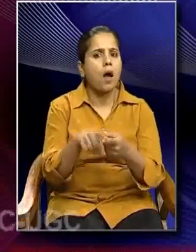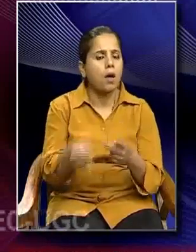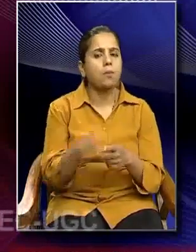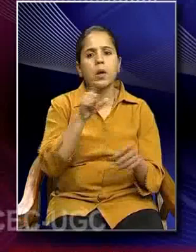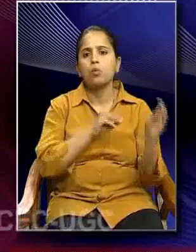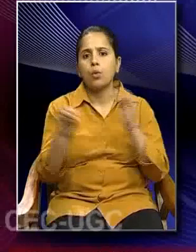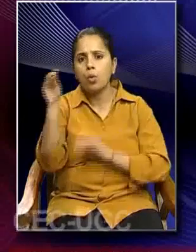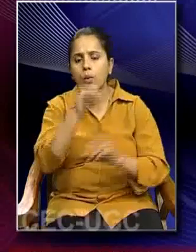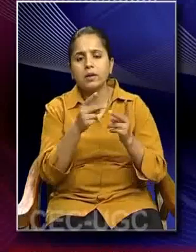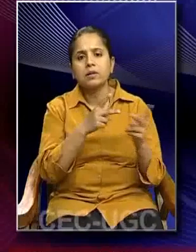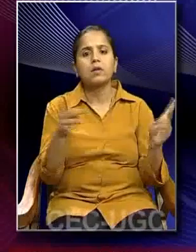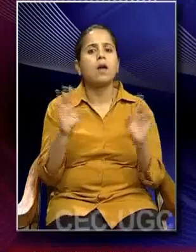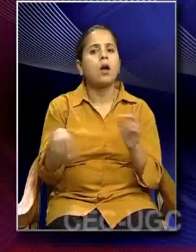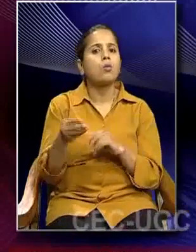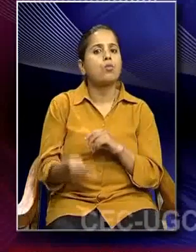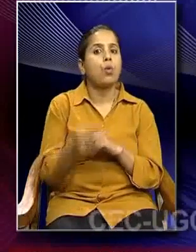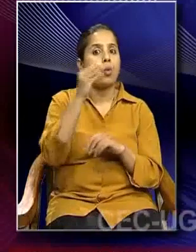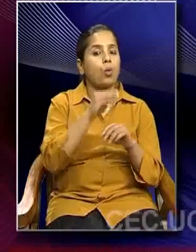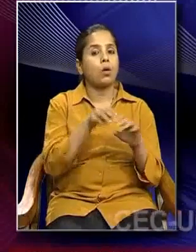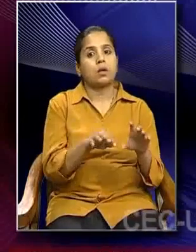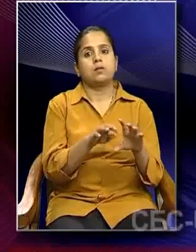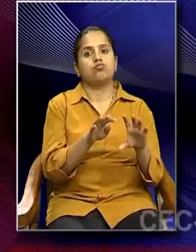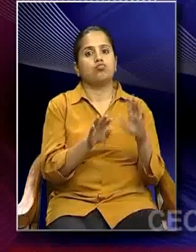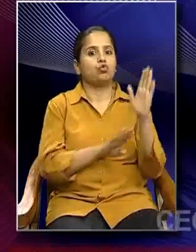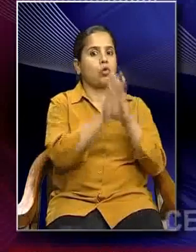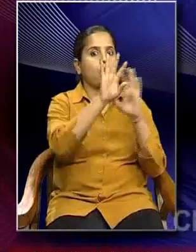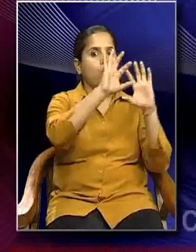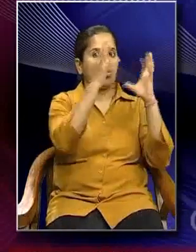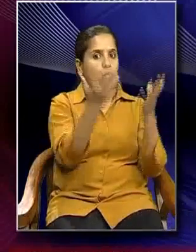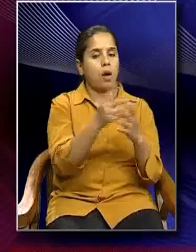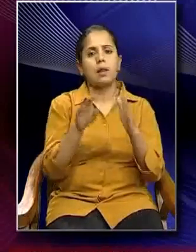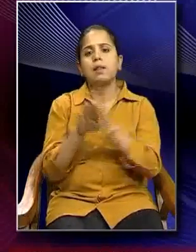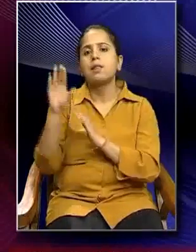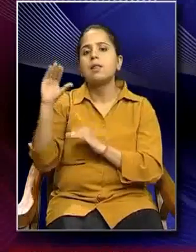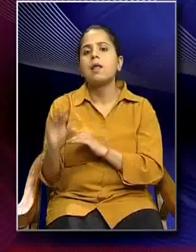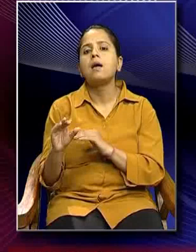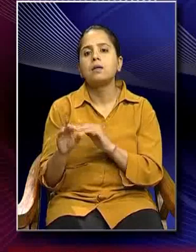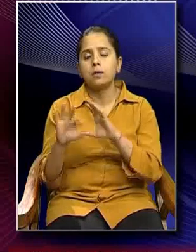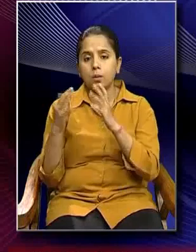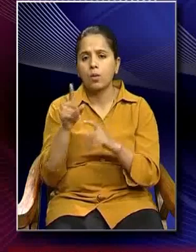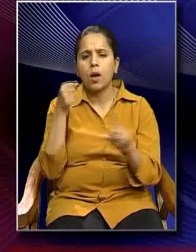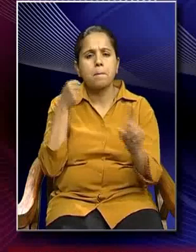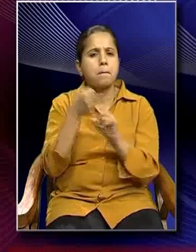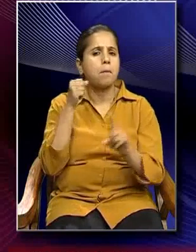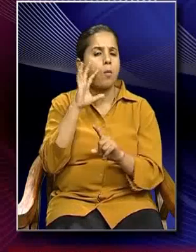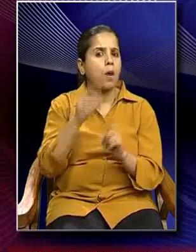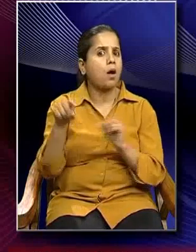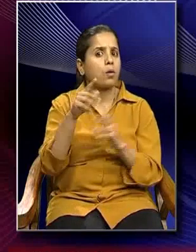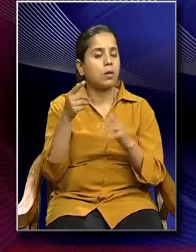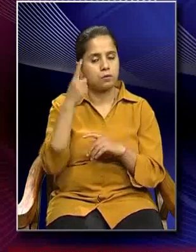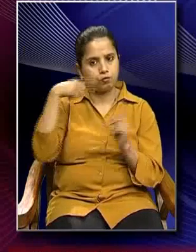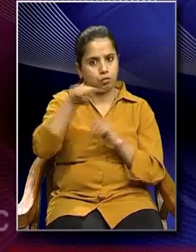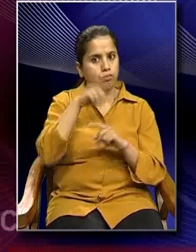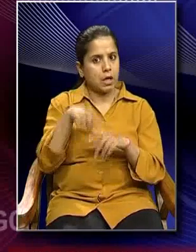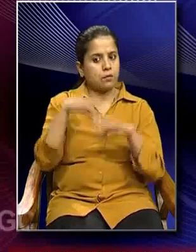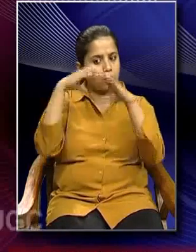viewed differently by the more developed world and less developed world. So one of the important impact which is critical for us to focus